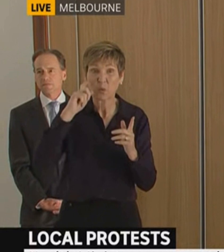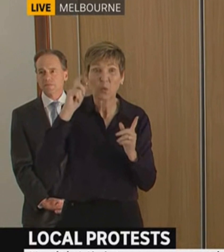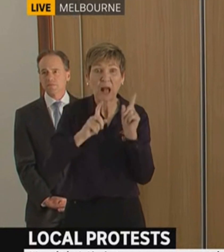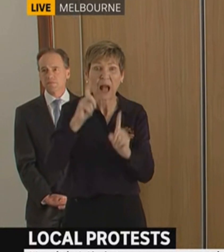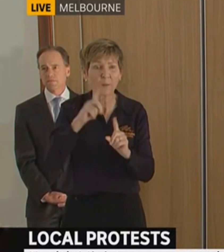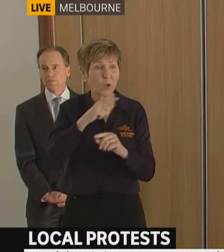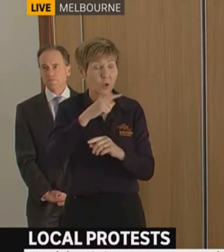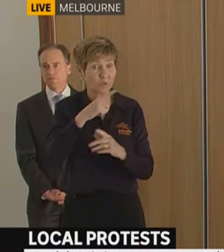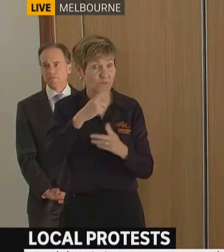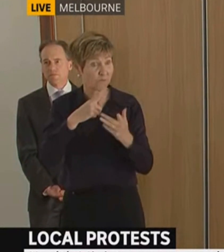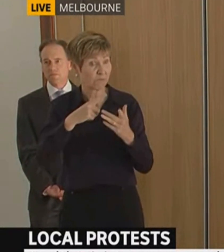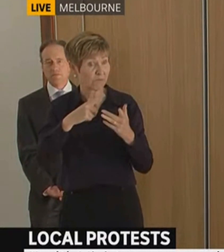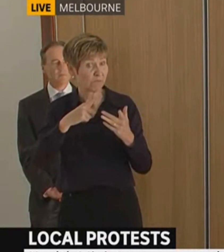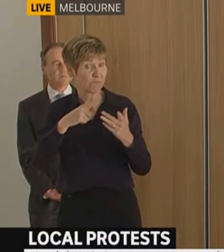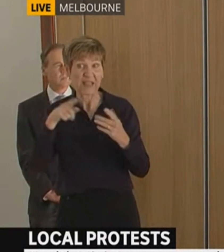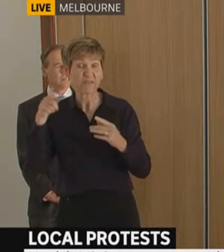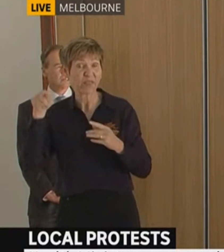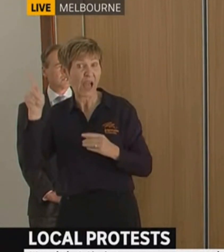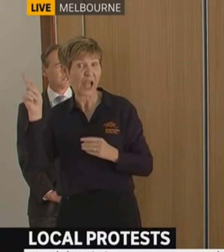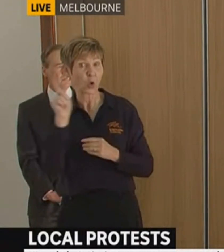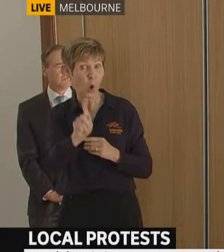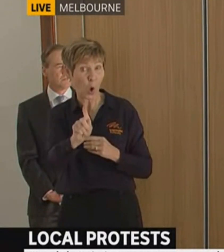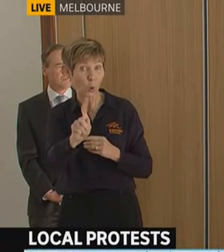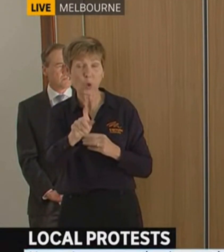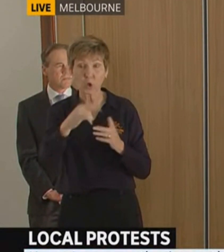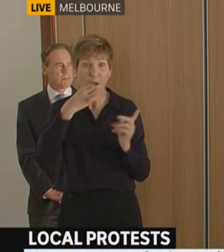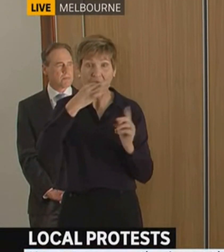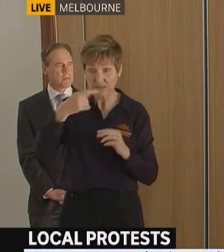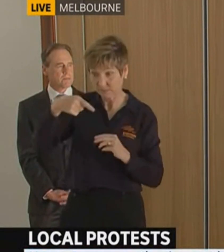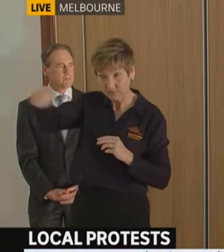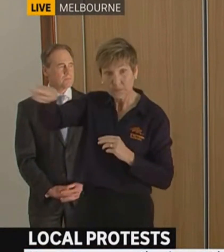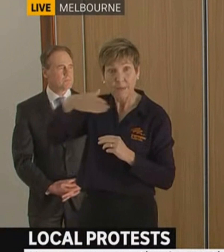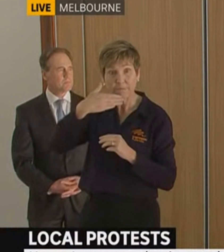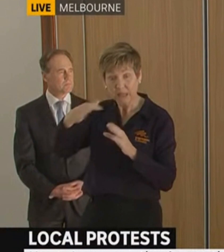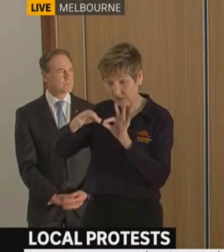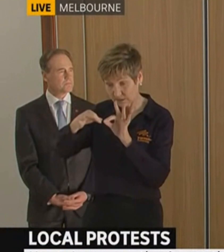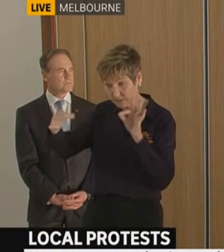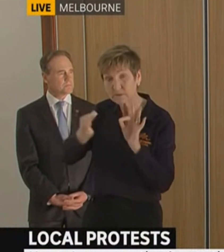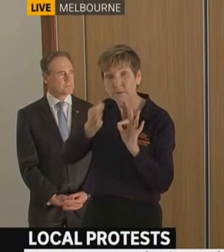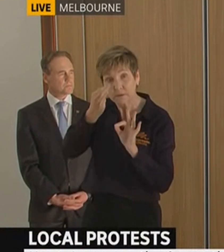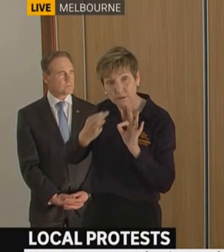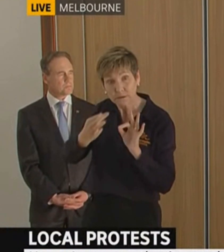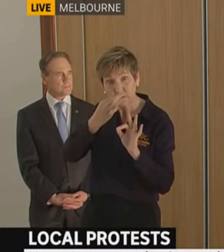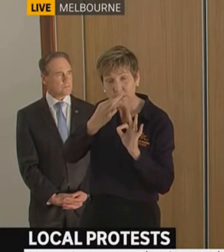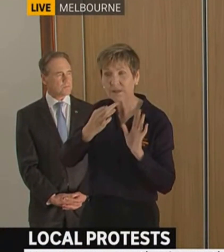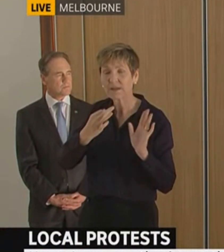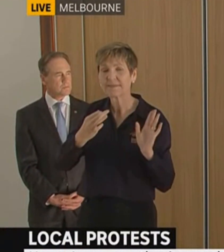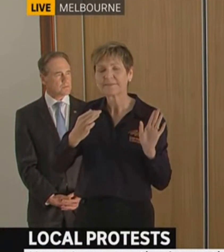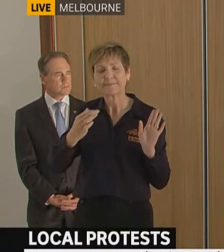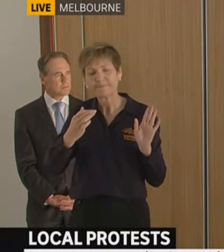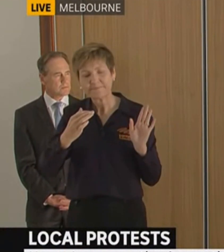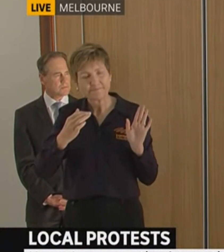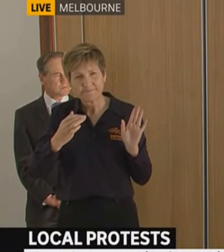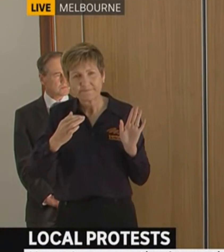get tested if they have attended a protest over the weekend? No, we're not. We are suggesting that